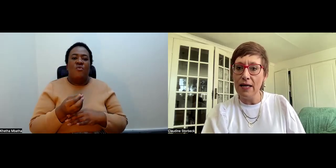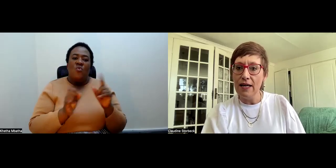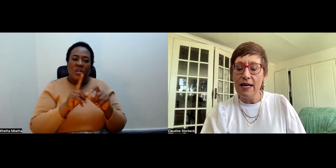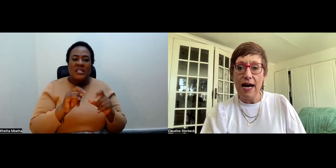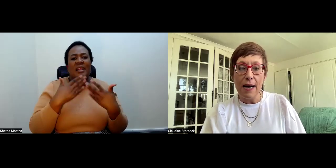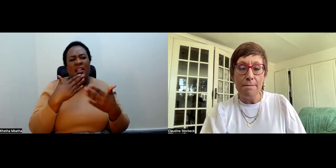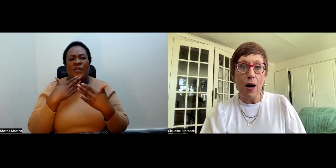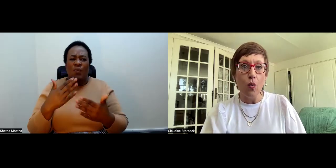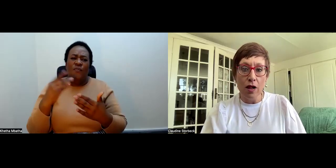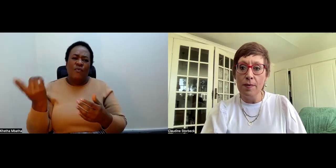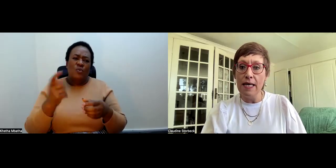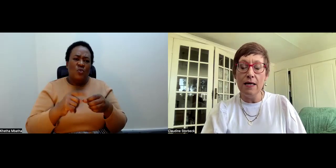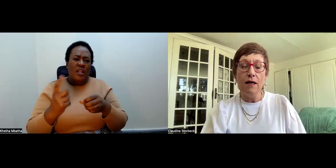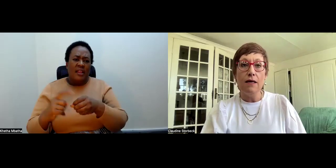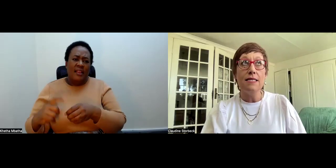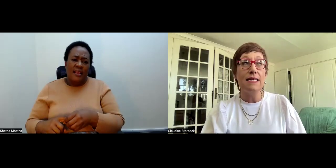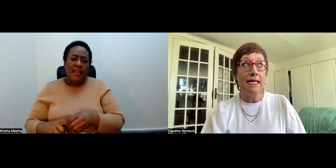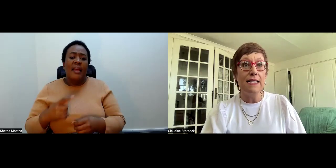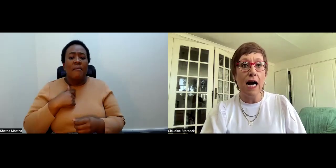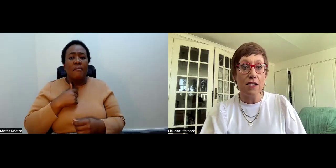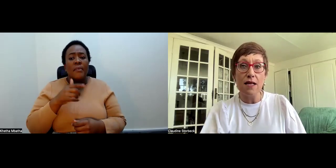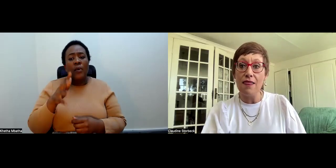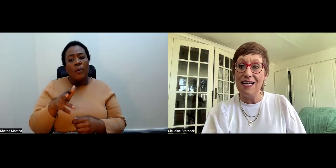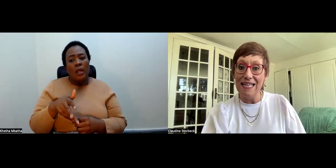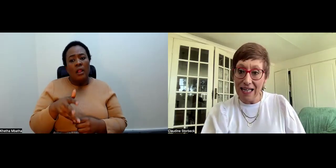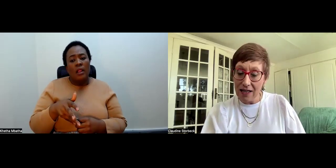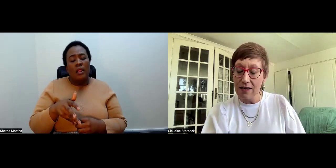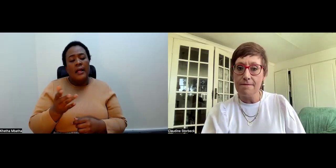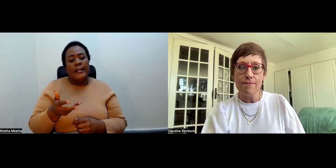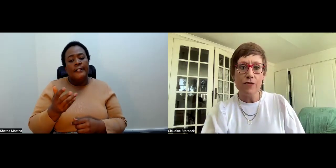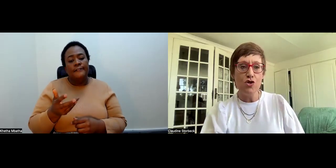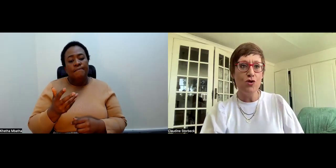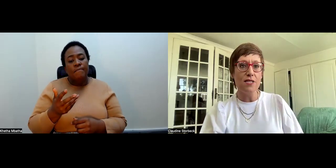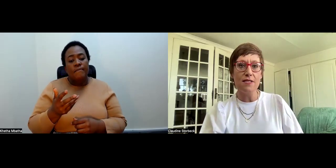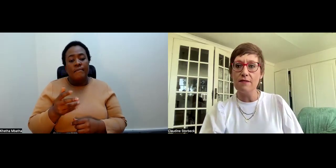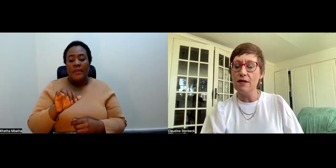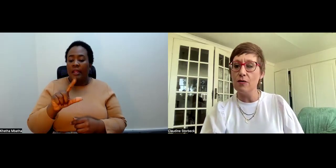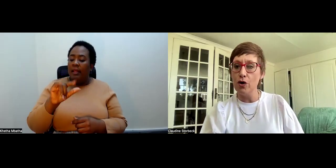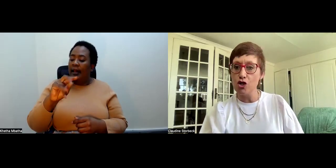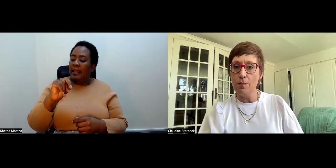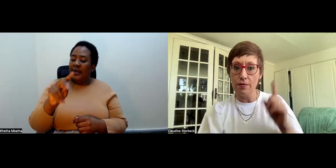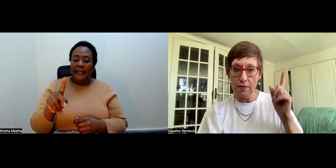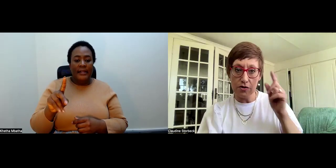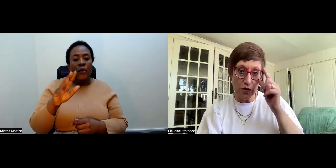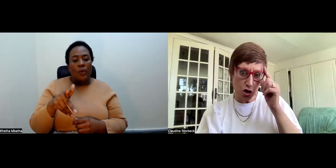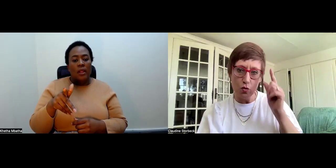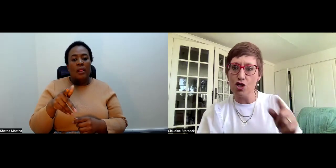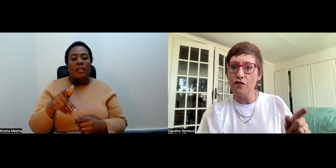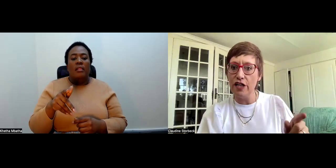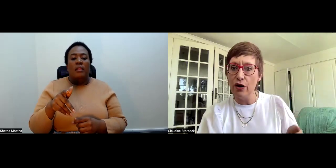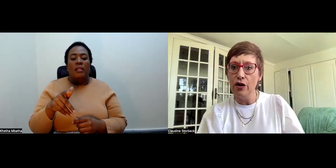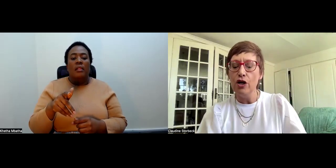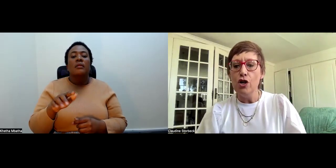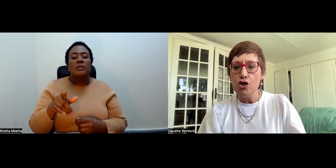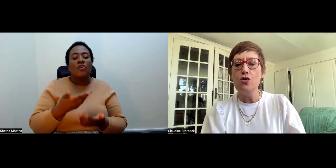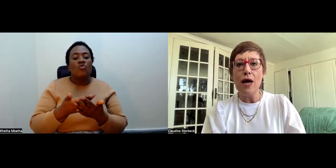for coming. I will be sending out the link to this workshop so that you can watch